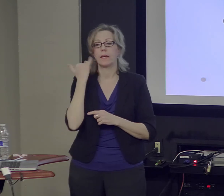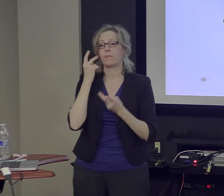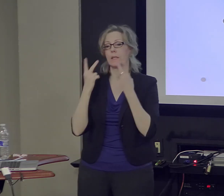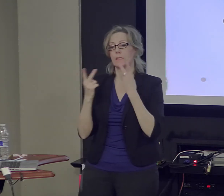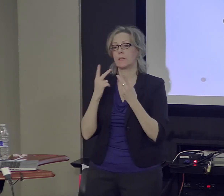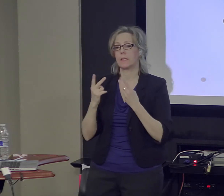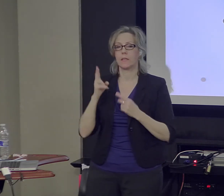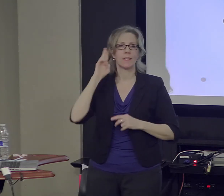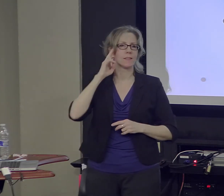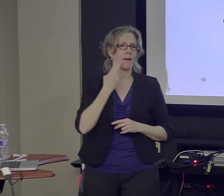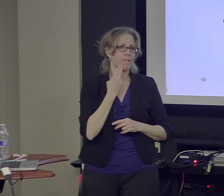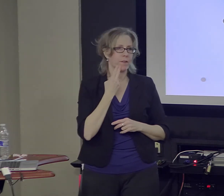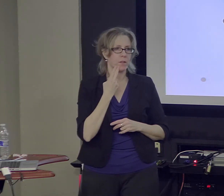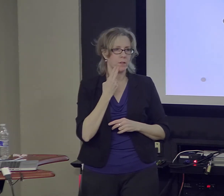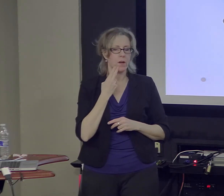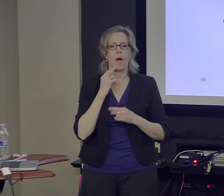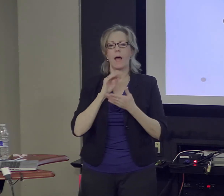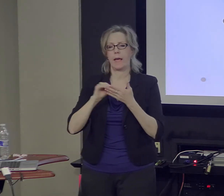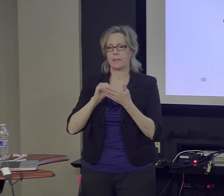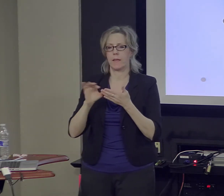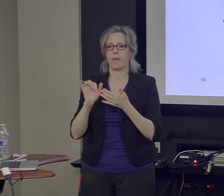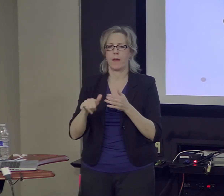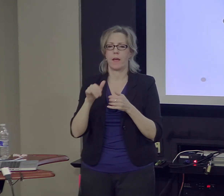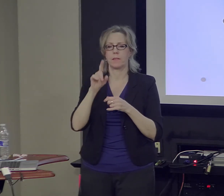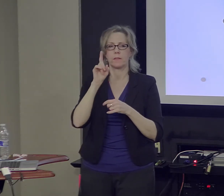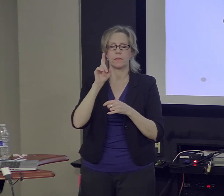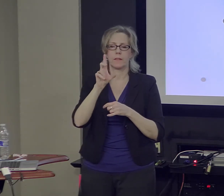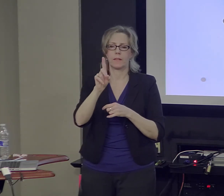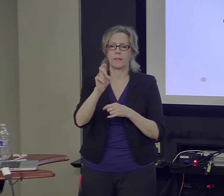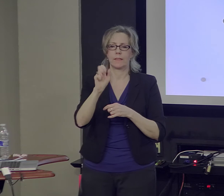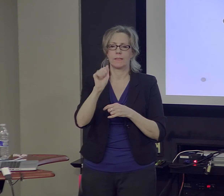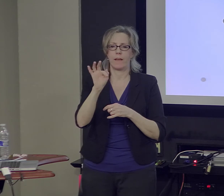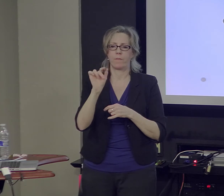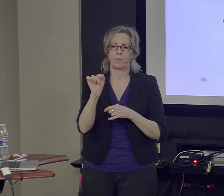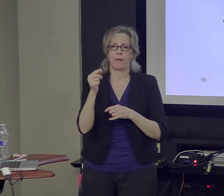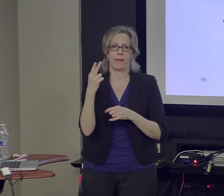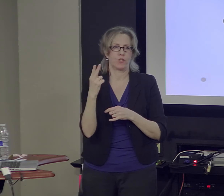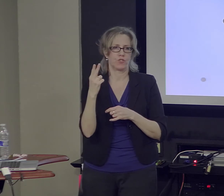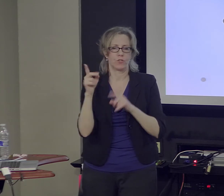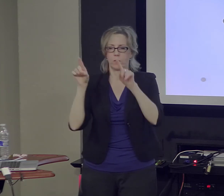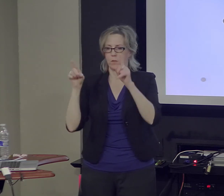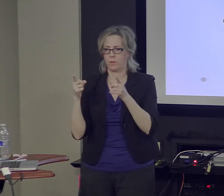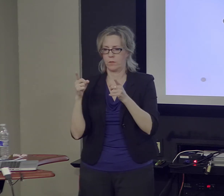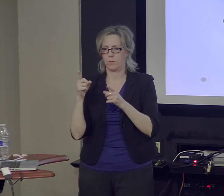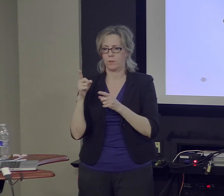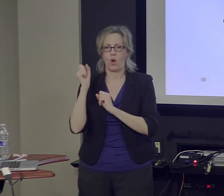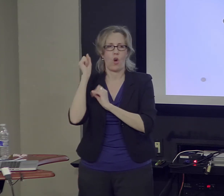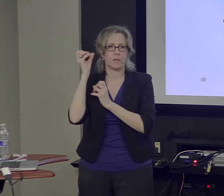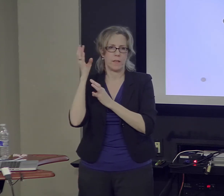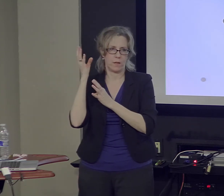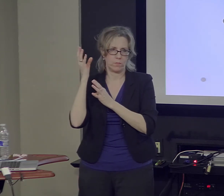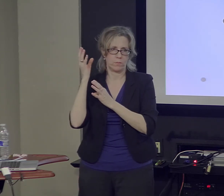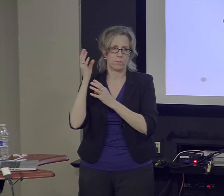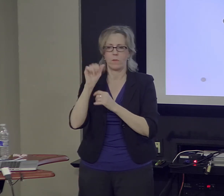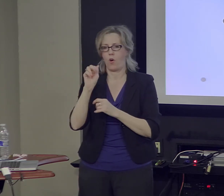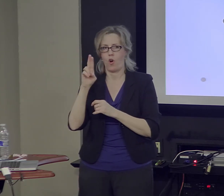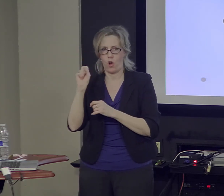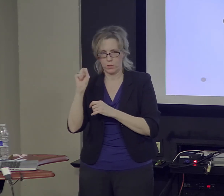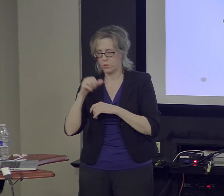So if I see deaf used with two fingers instead of what we typically